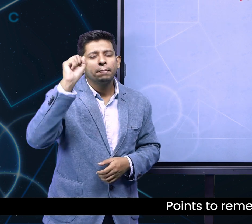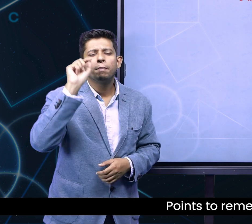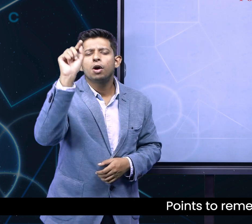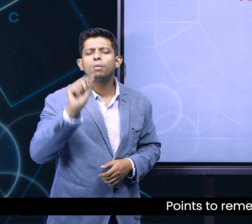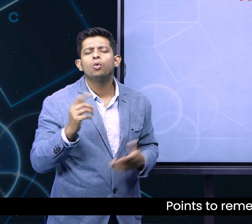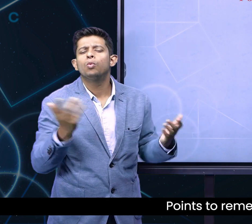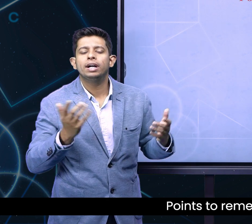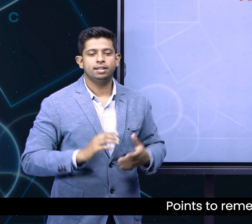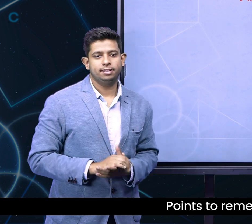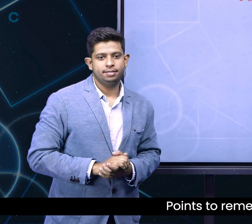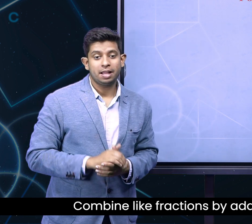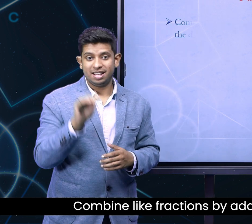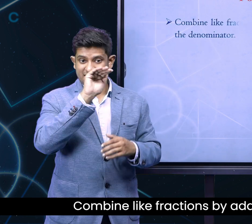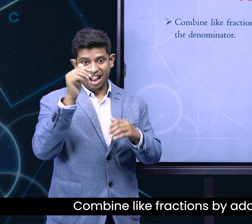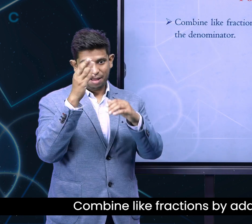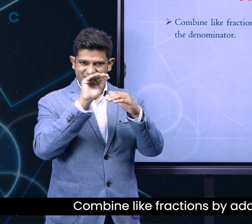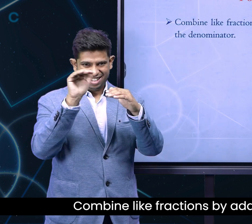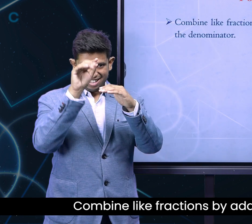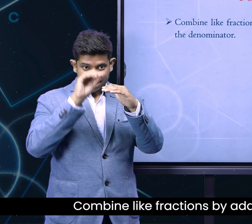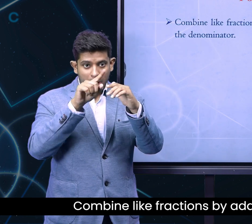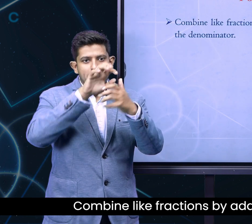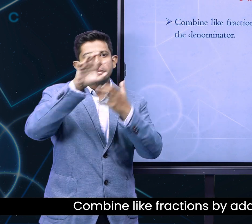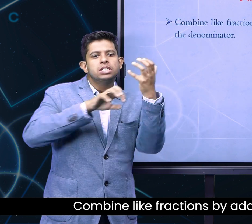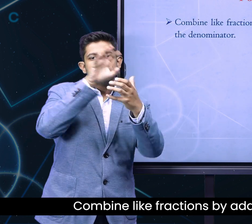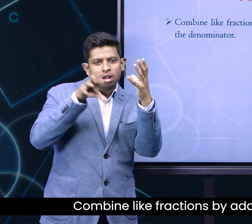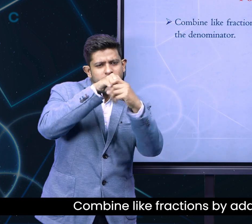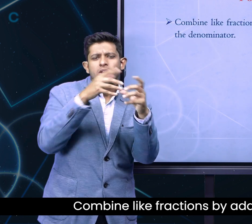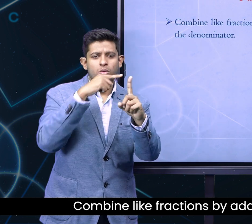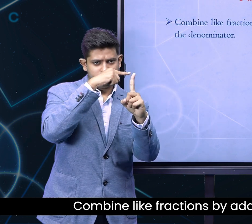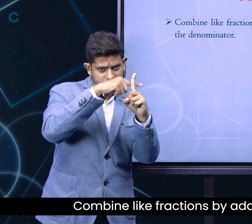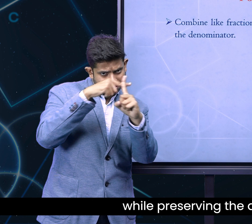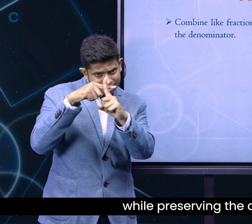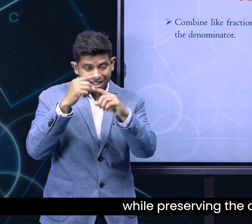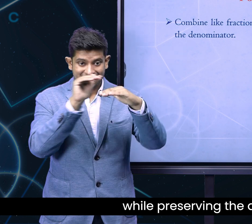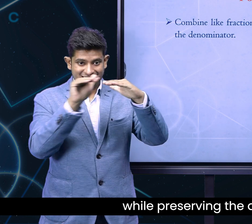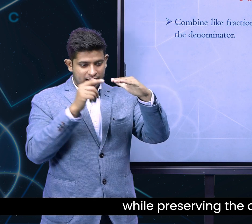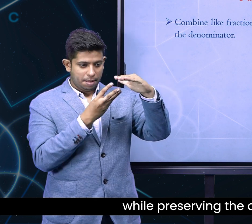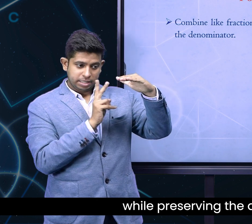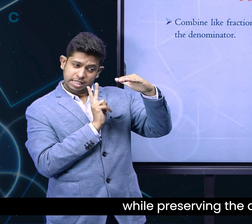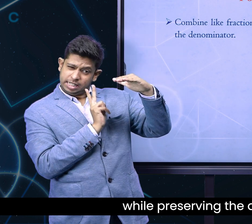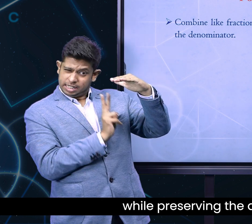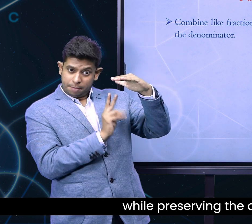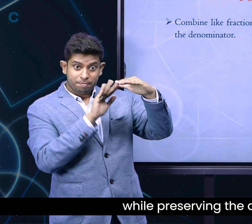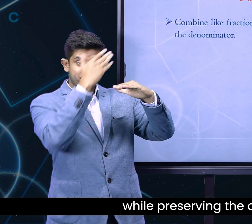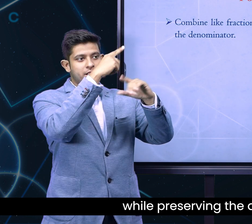Points to remember. Combine like fractions by adding the numerators while preserving the denominator.